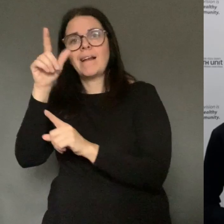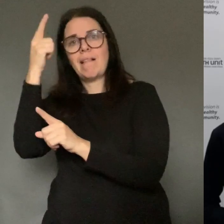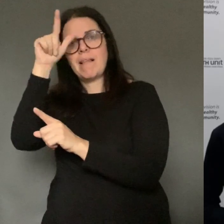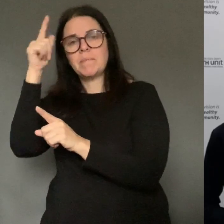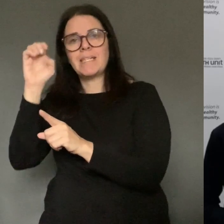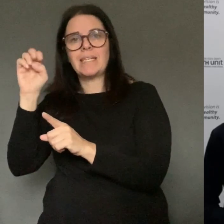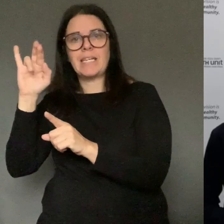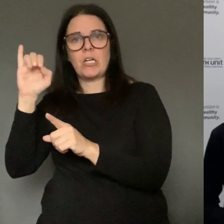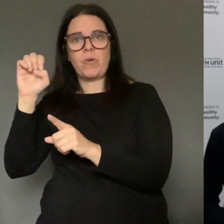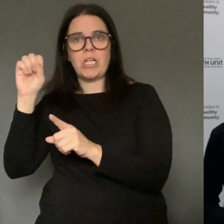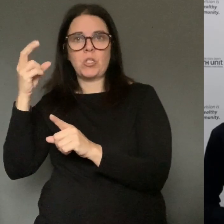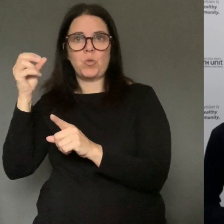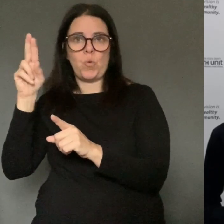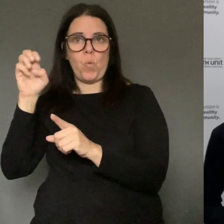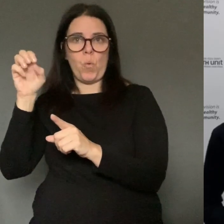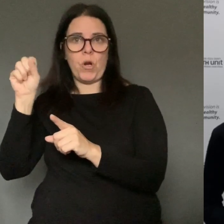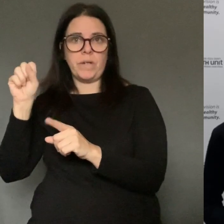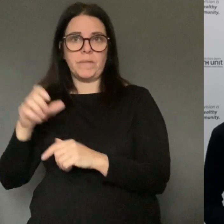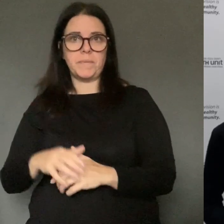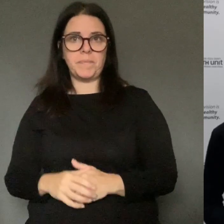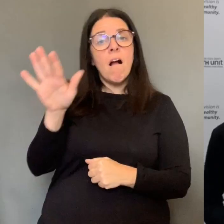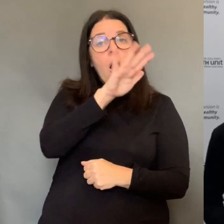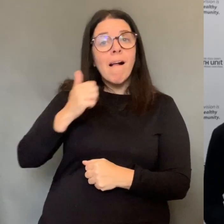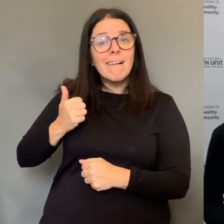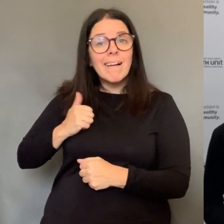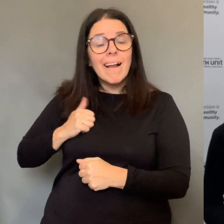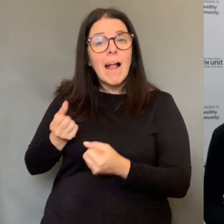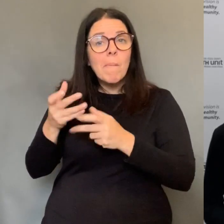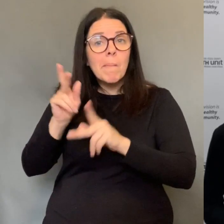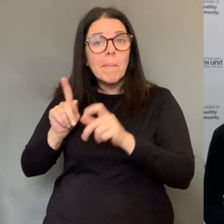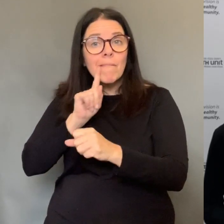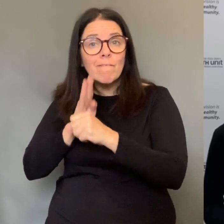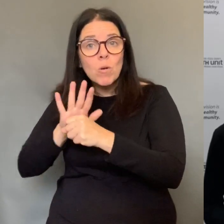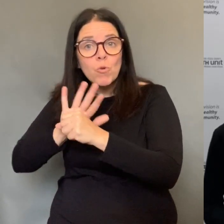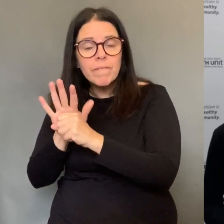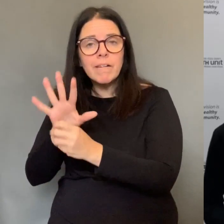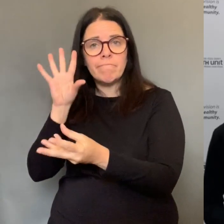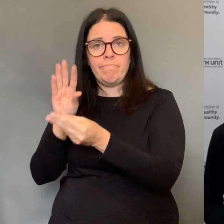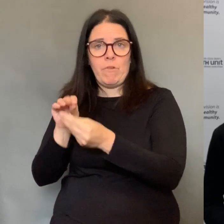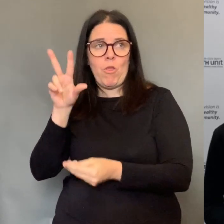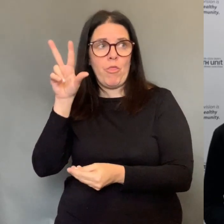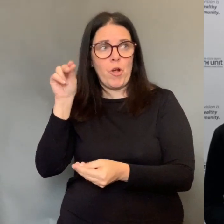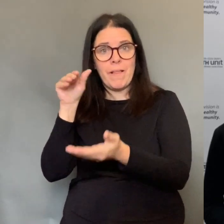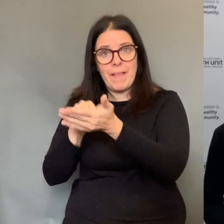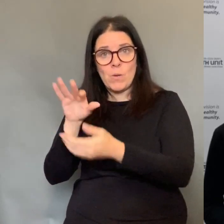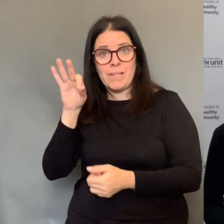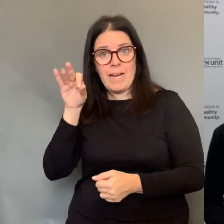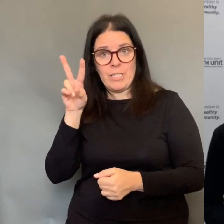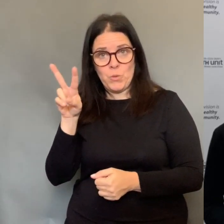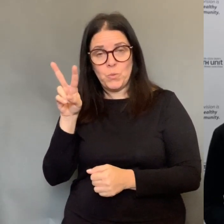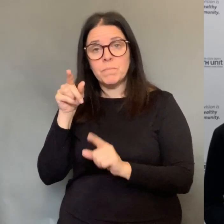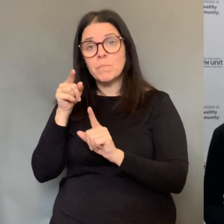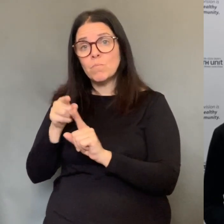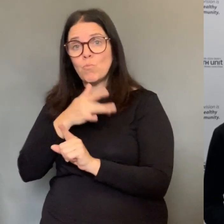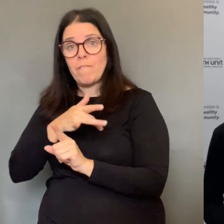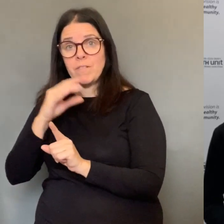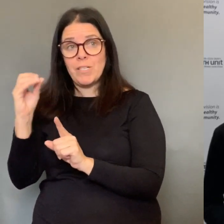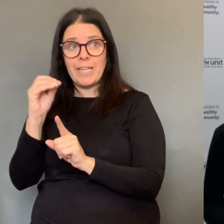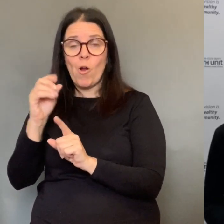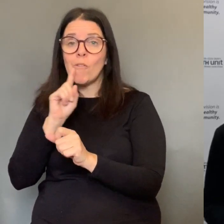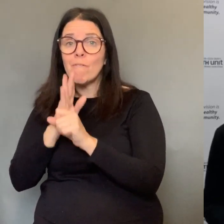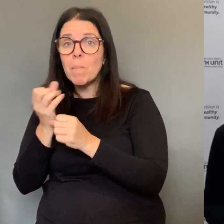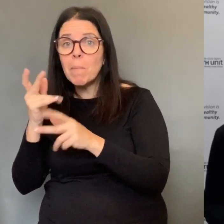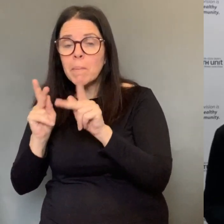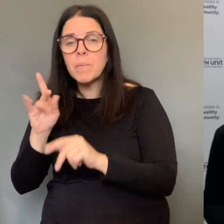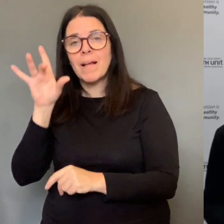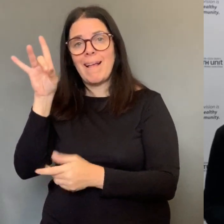7,383 cases in Detroit. Today, we are reporting 12 additional confirmed cases of COVID-19 for a total